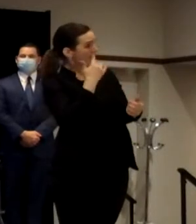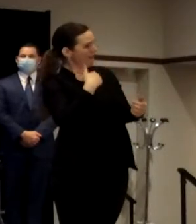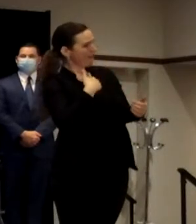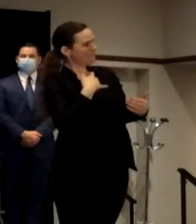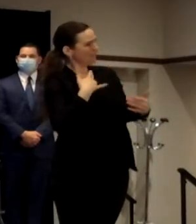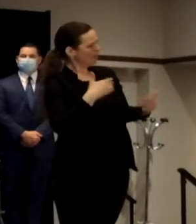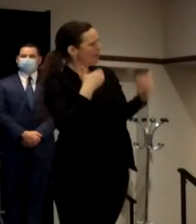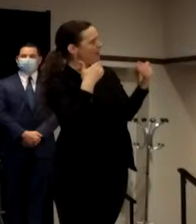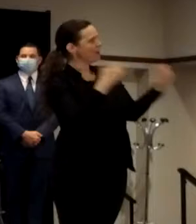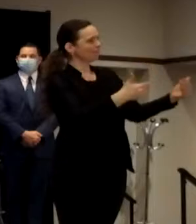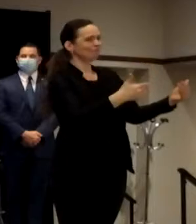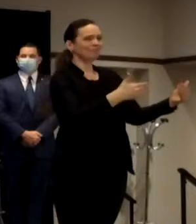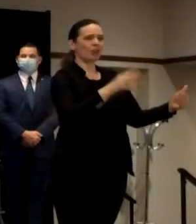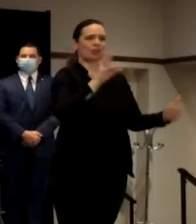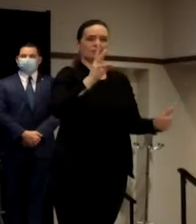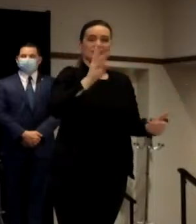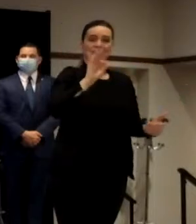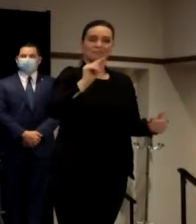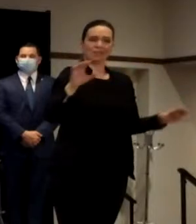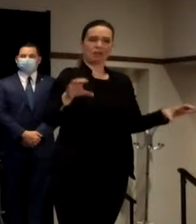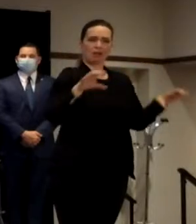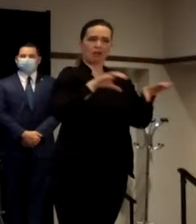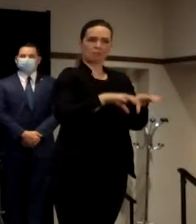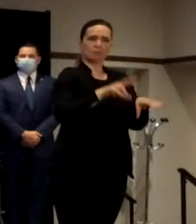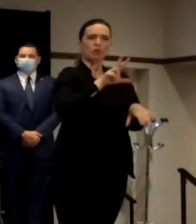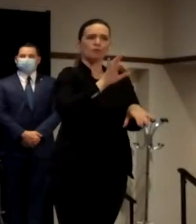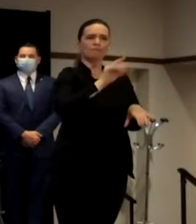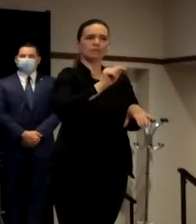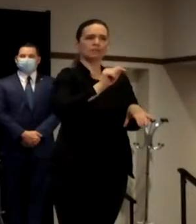is first at this point, at least in our state.